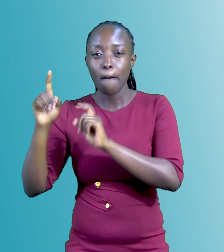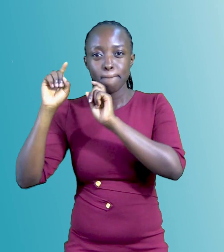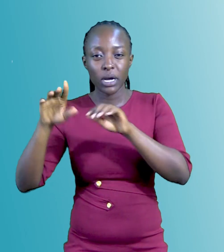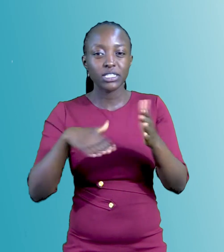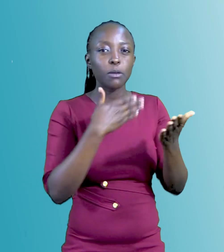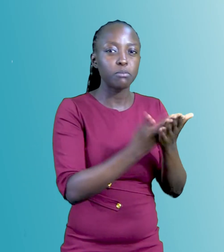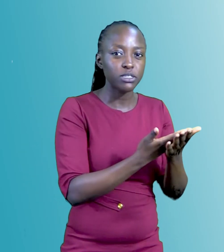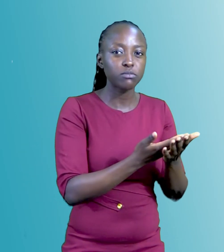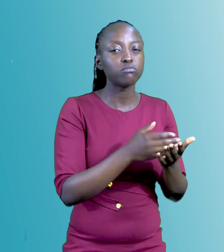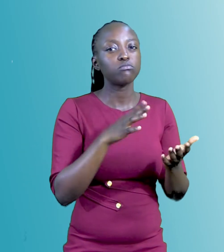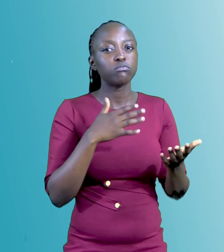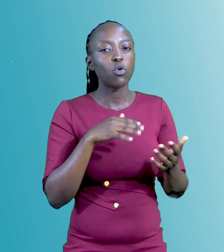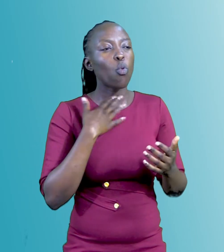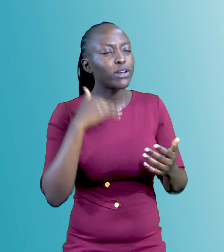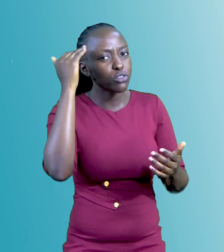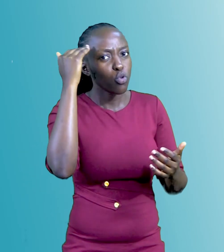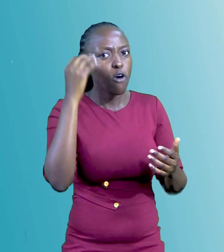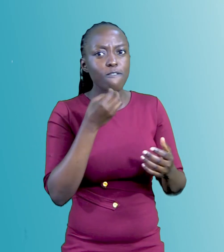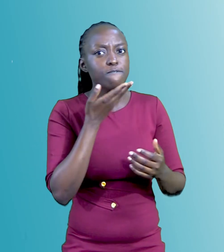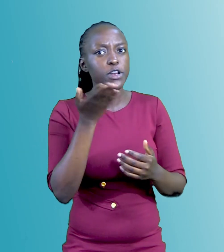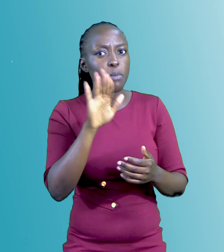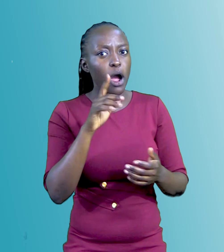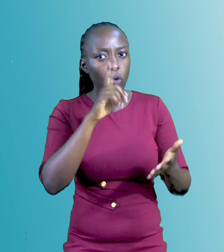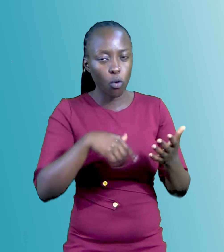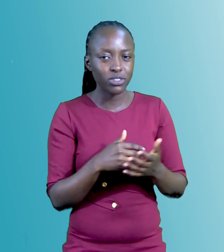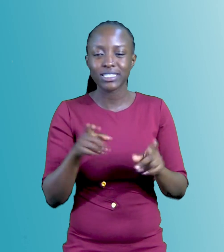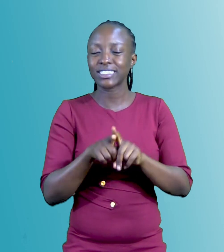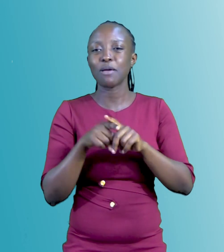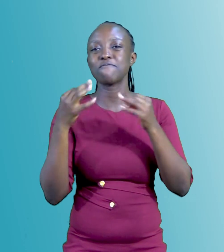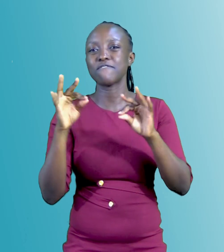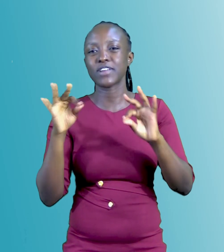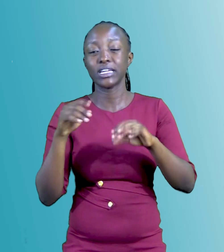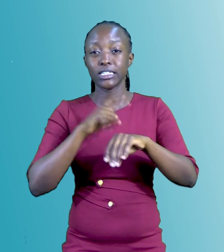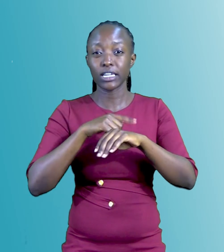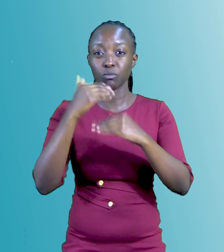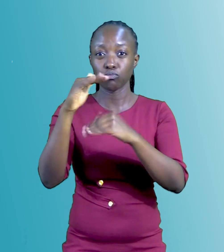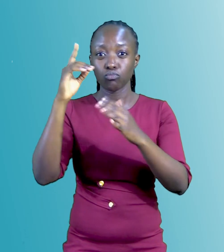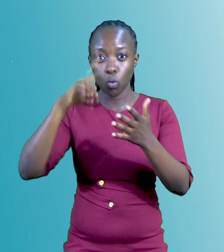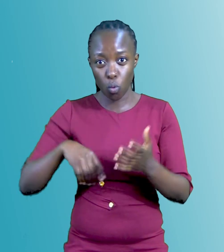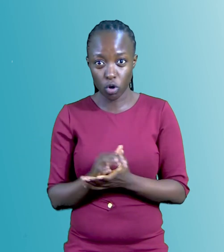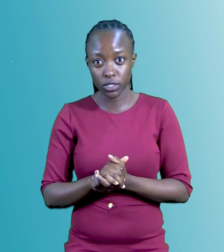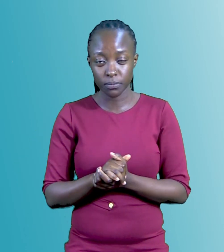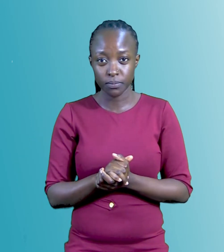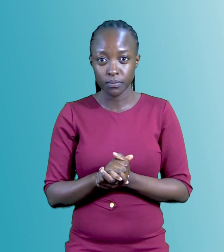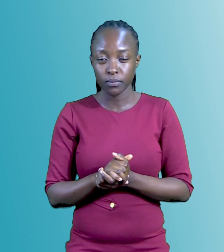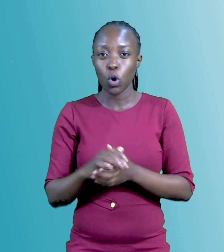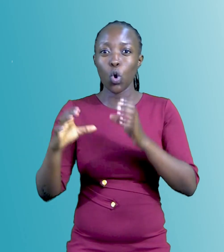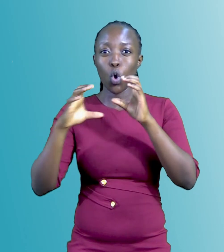The charges for these services are free. The timelines expected for this service is communication to the customer